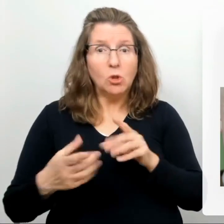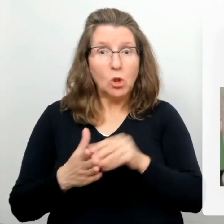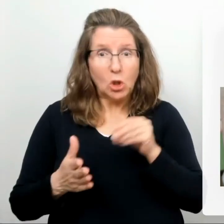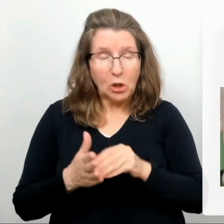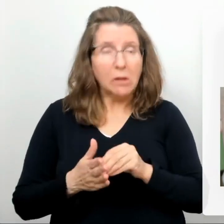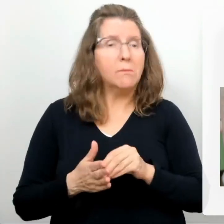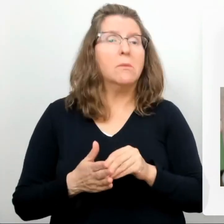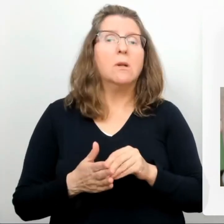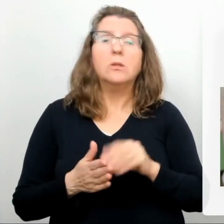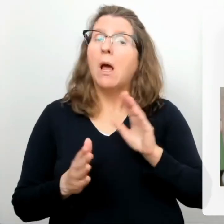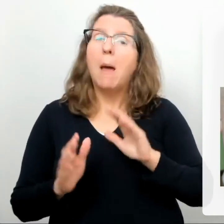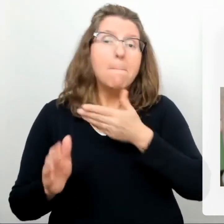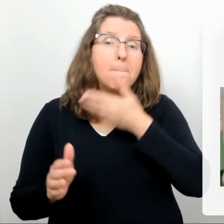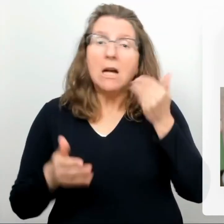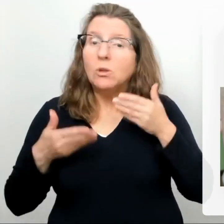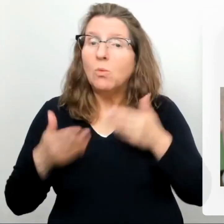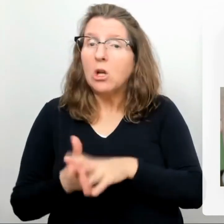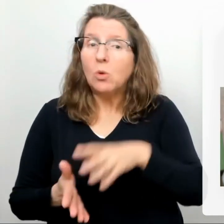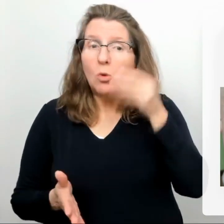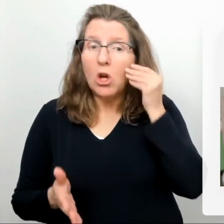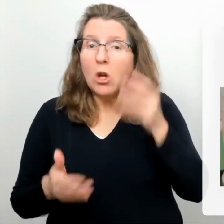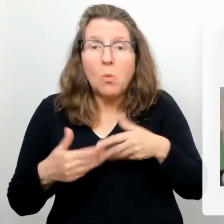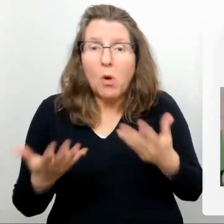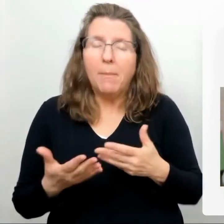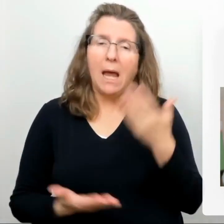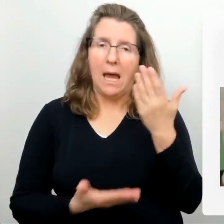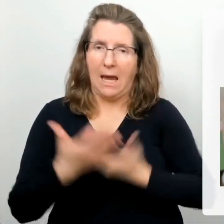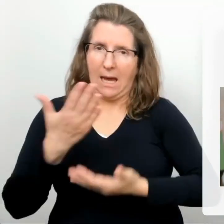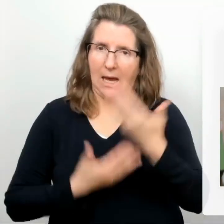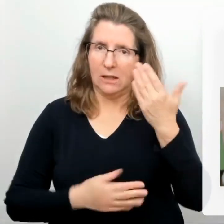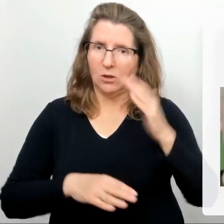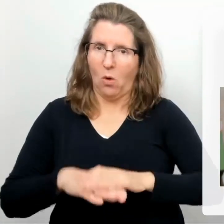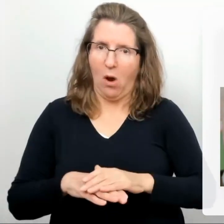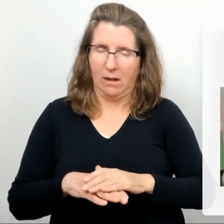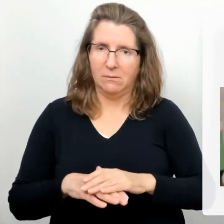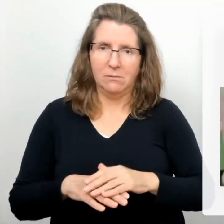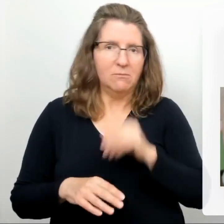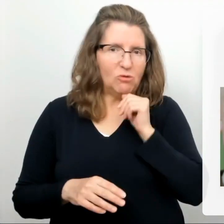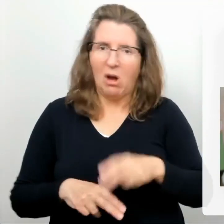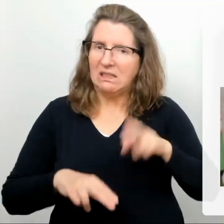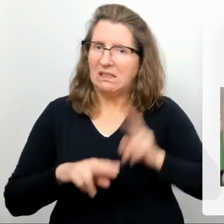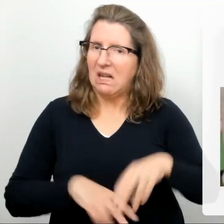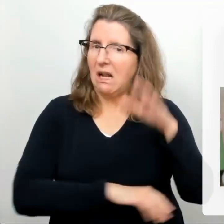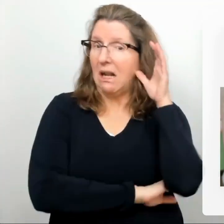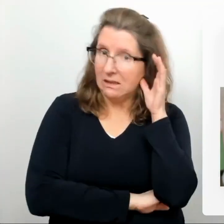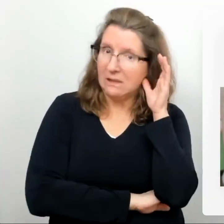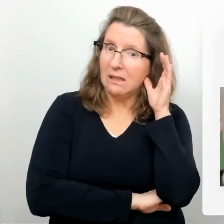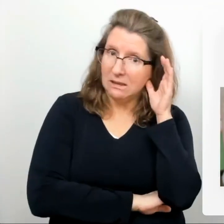he learns best through hands-on activities and experiences. Sitting and listening is the